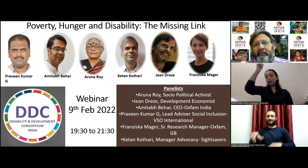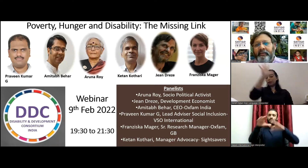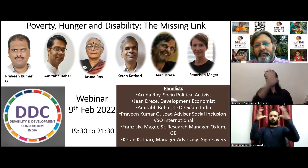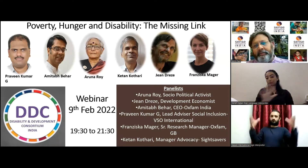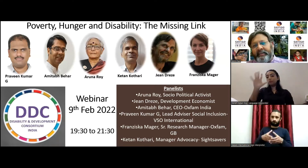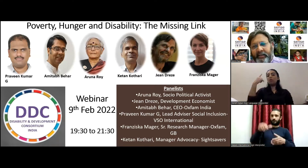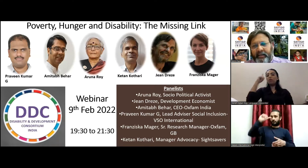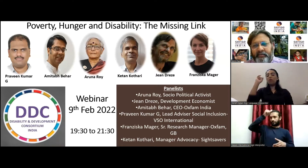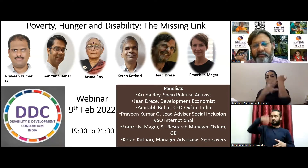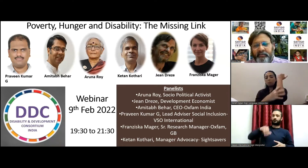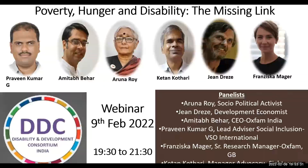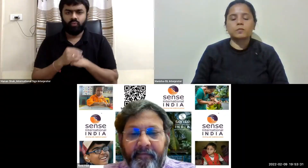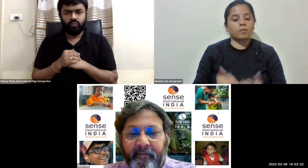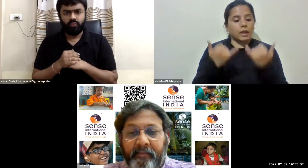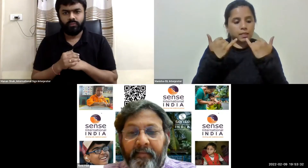disability, the missing link.